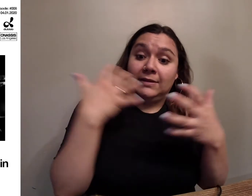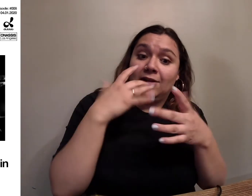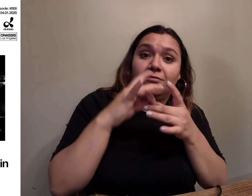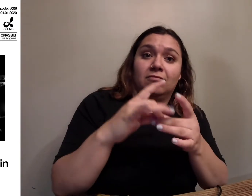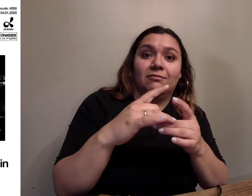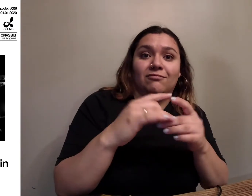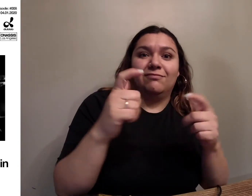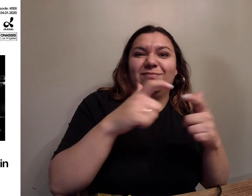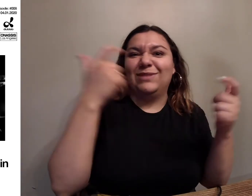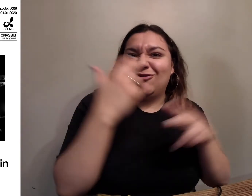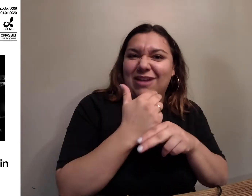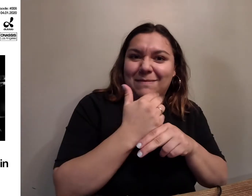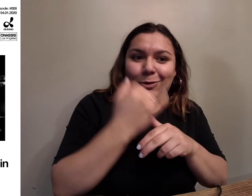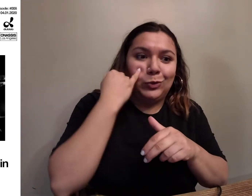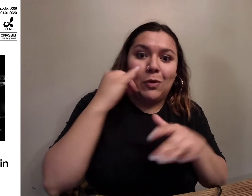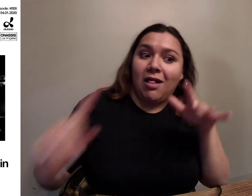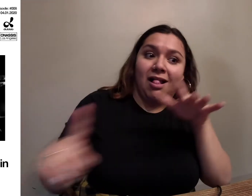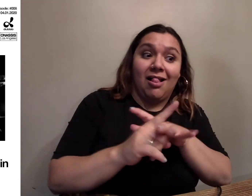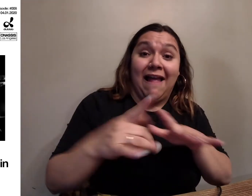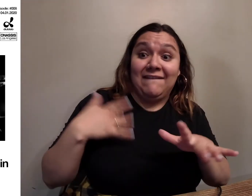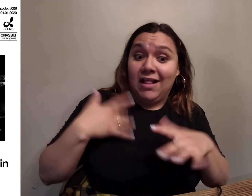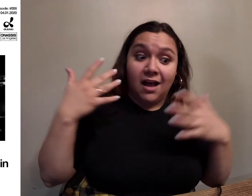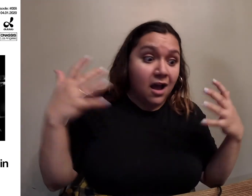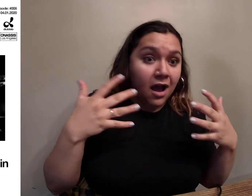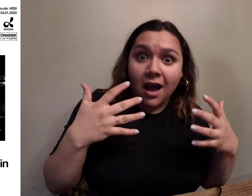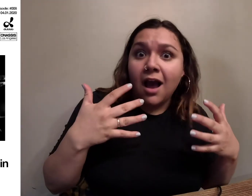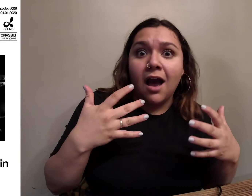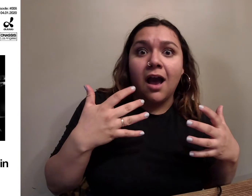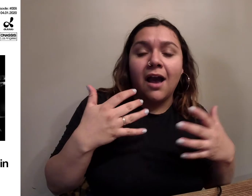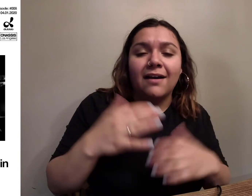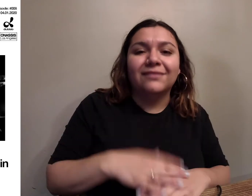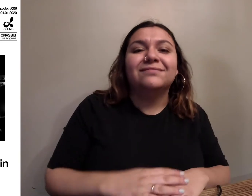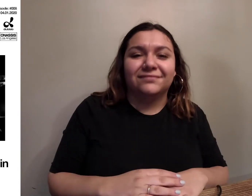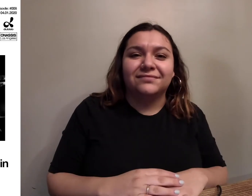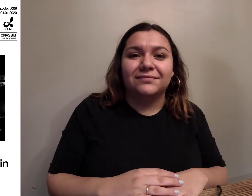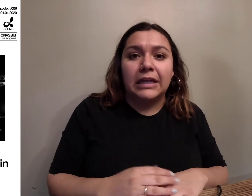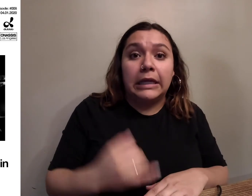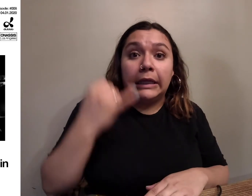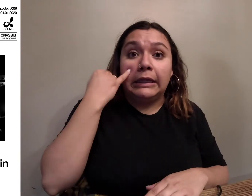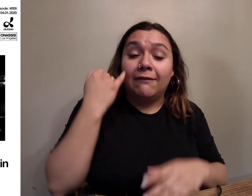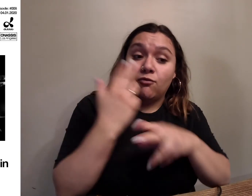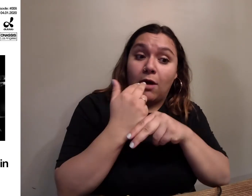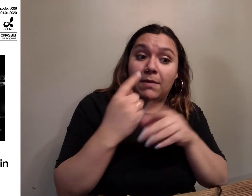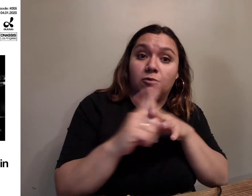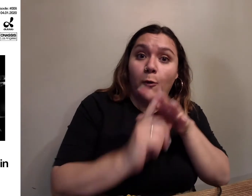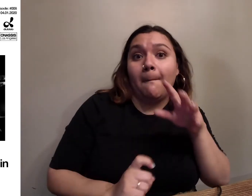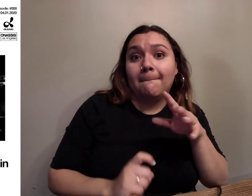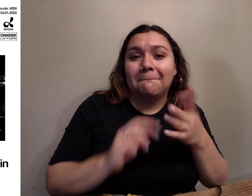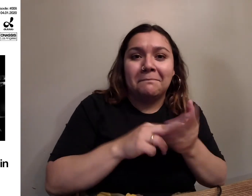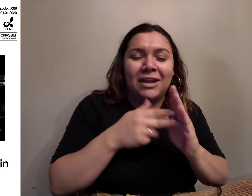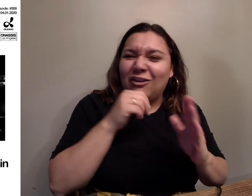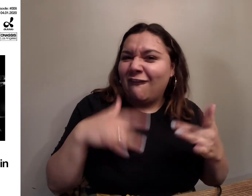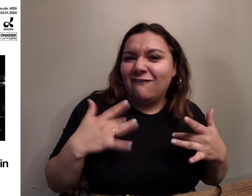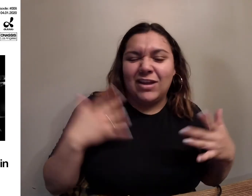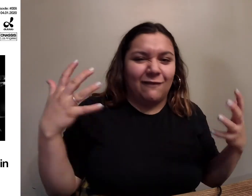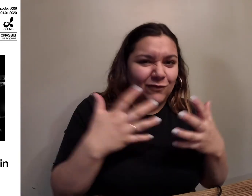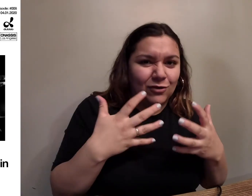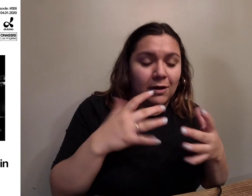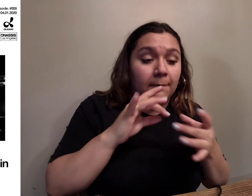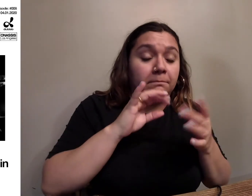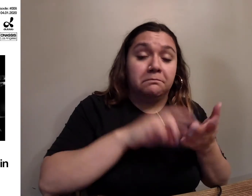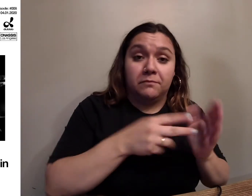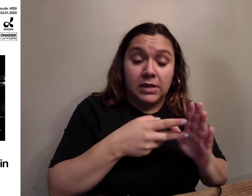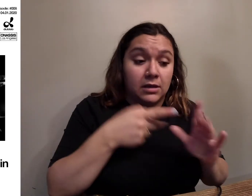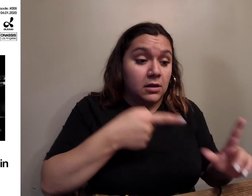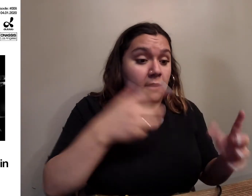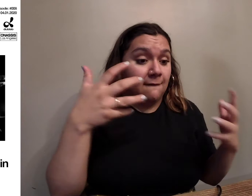giant rabbit appears, I feel fear. The giant rabbit disappears, I no longer feel fear. So fear is a relationship to a